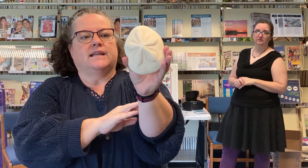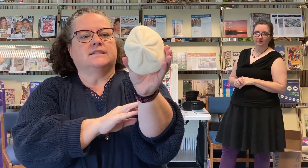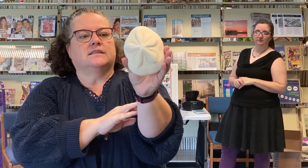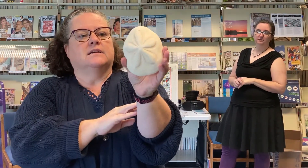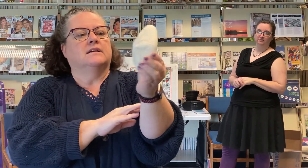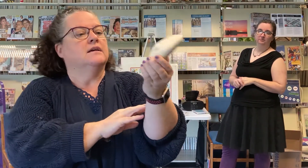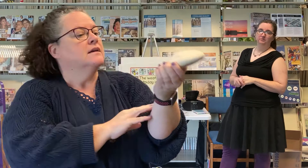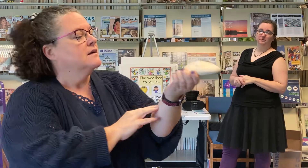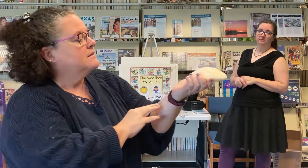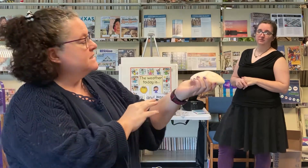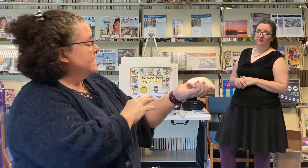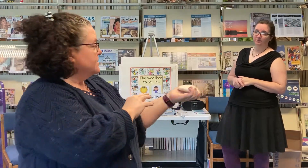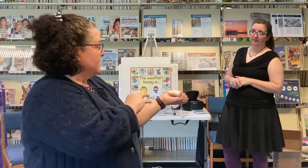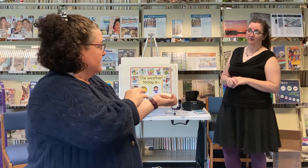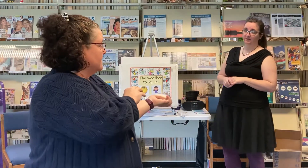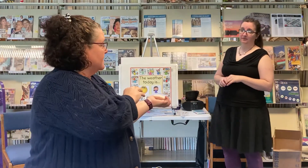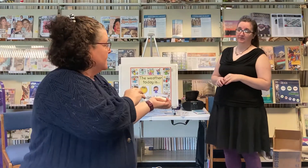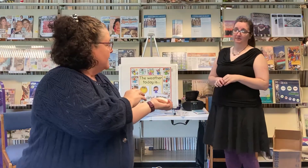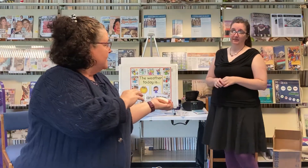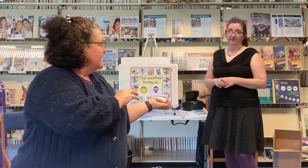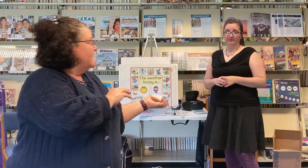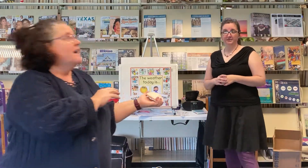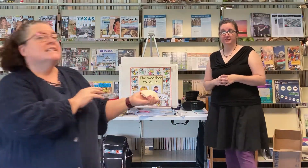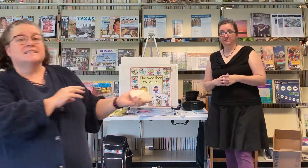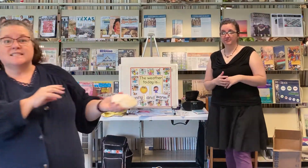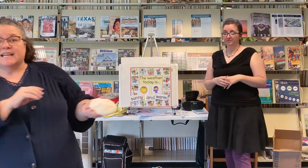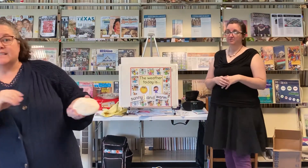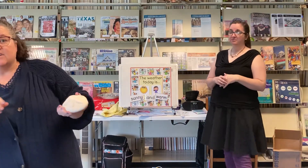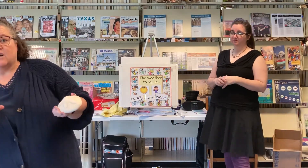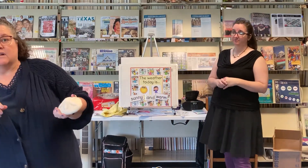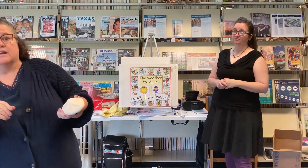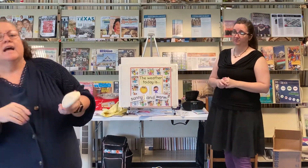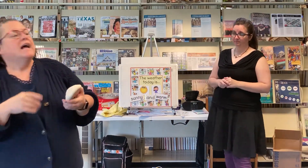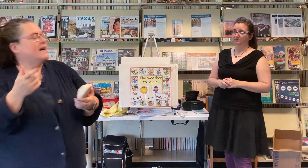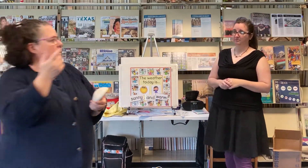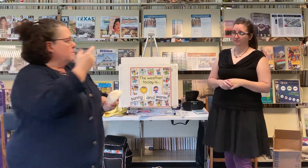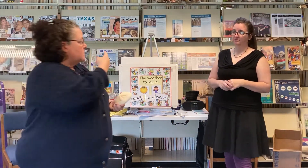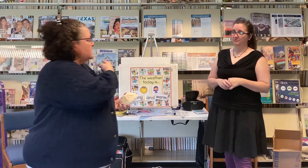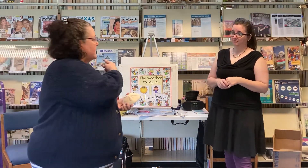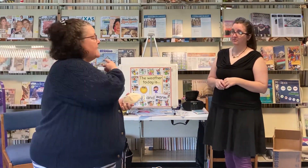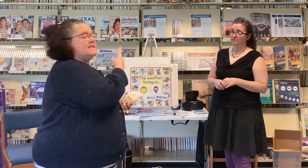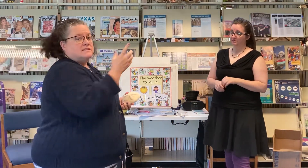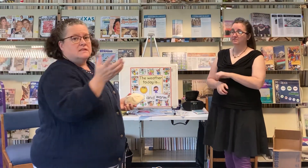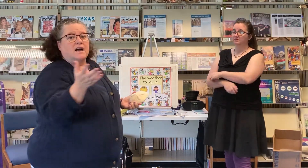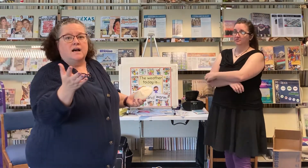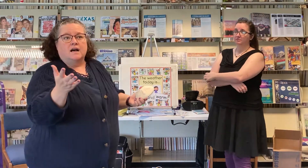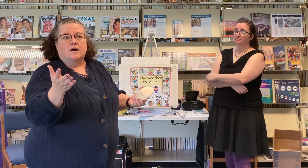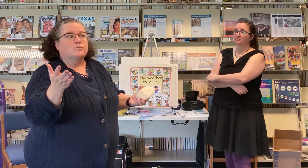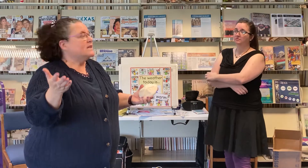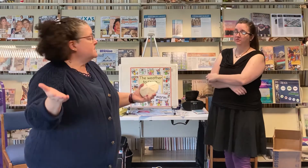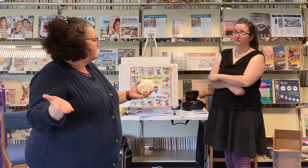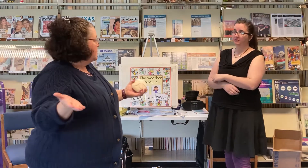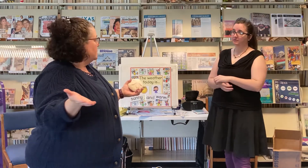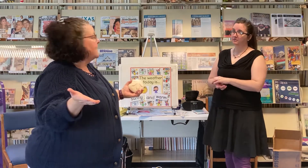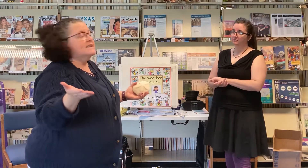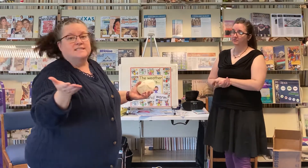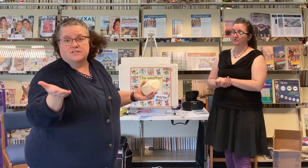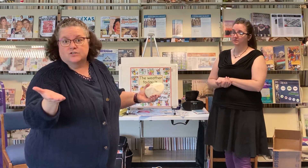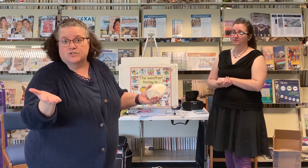is? That's a big one. It's a sand dollar. It's a sand dollar. And almost it is relative to like a sister